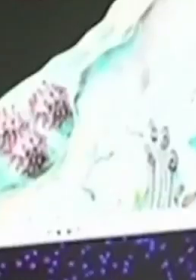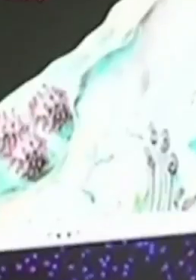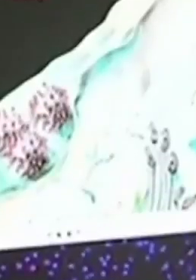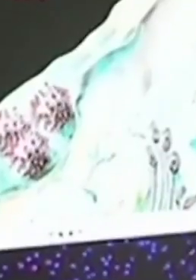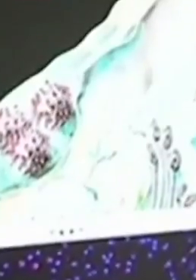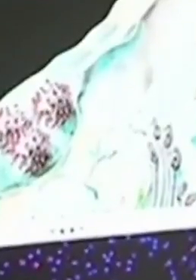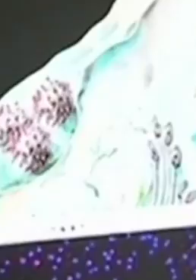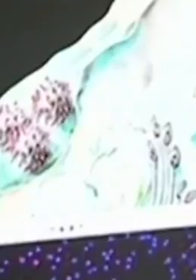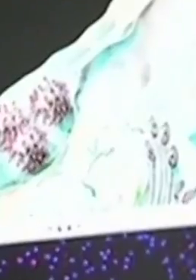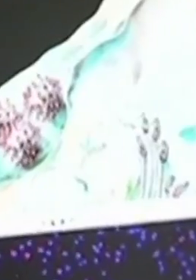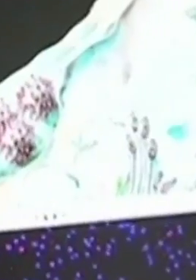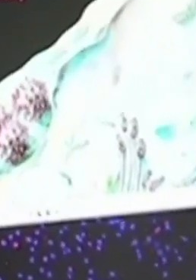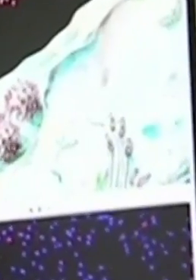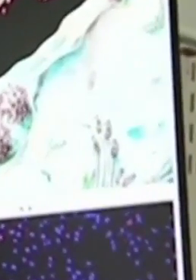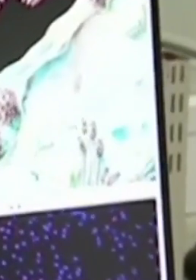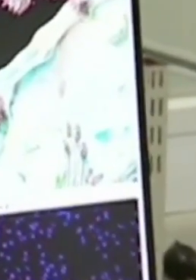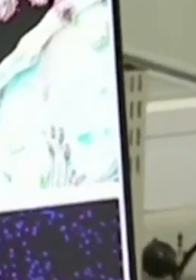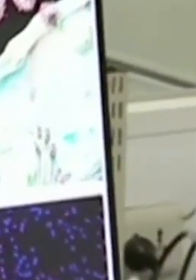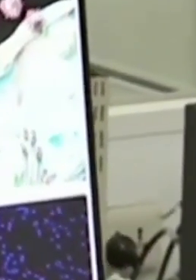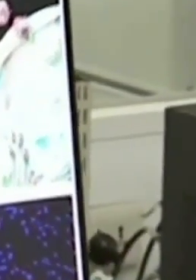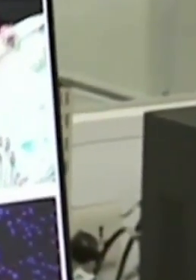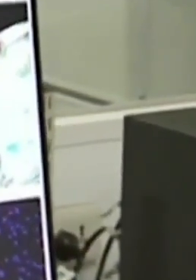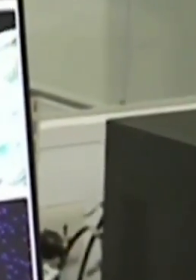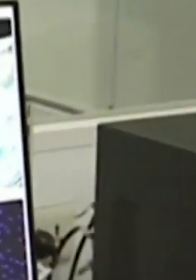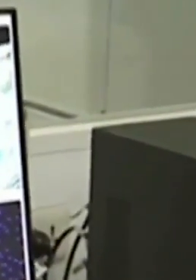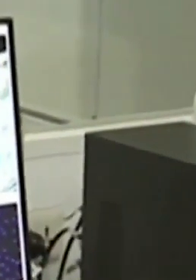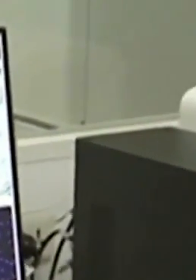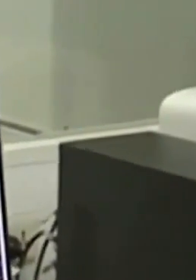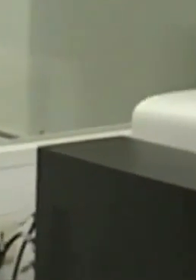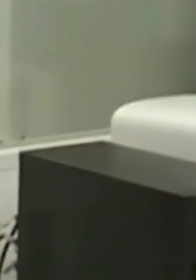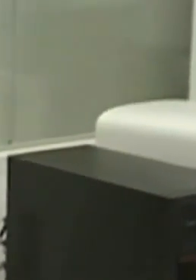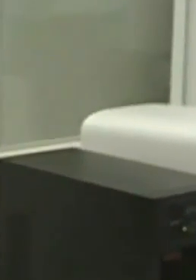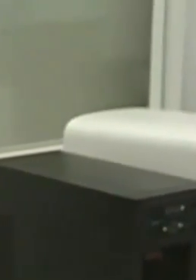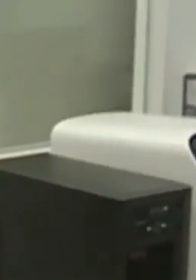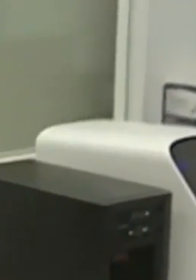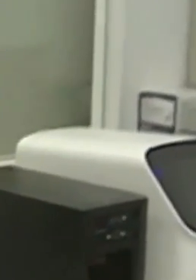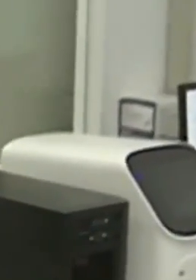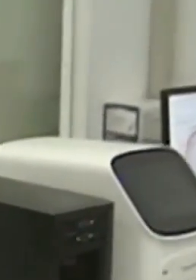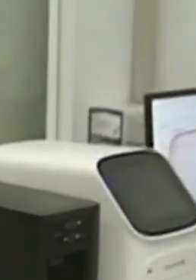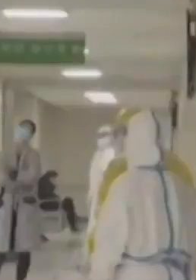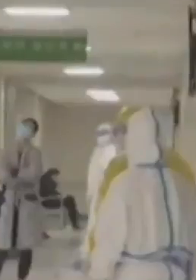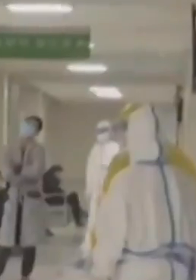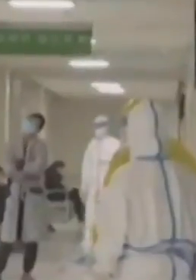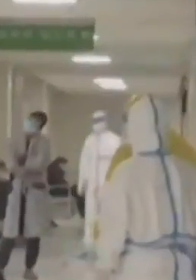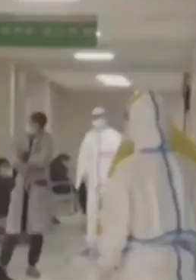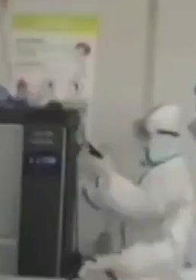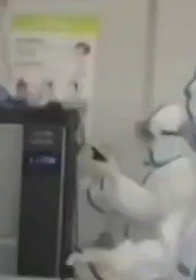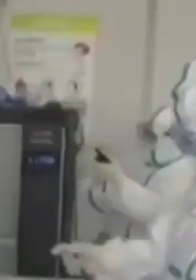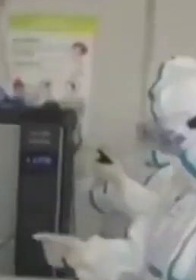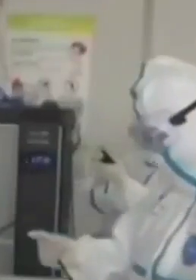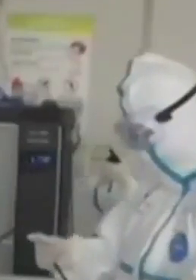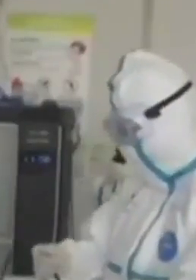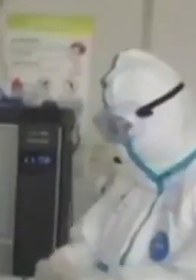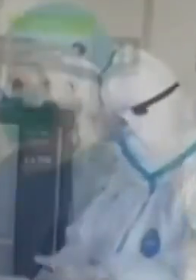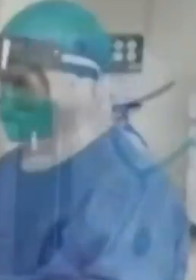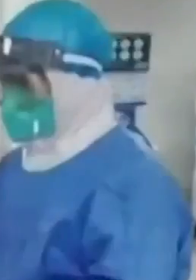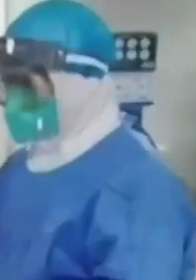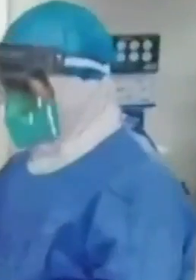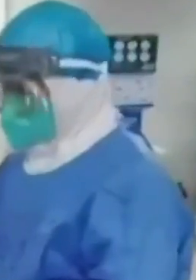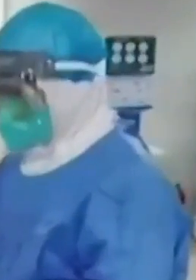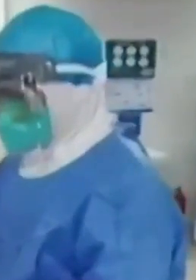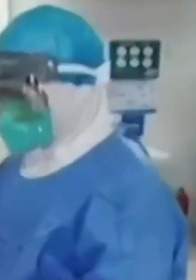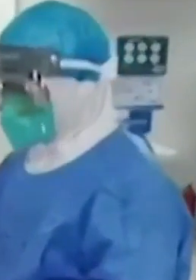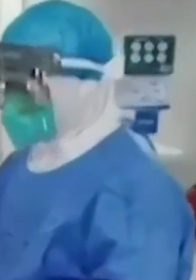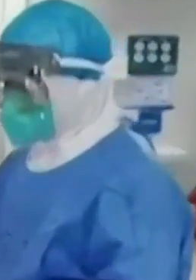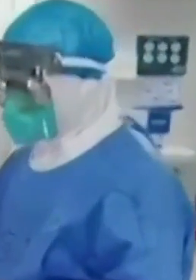was exposed at that nursing home in Washington state and then returned to North Carolina. Governor Cooper is urging people to use common sense